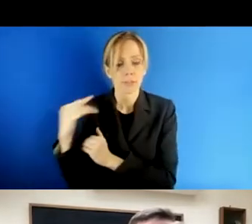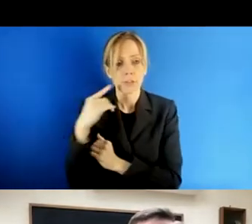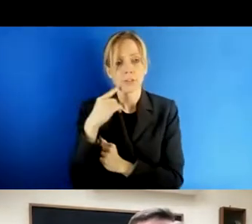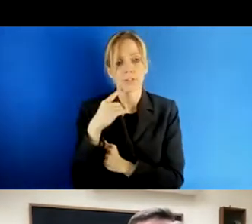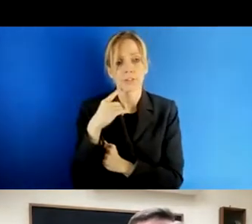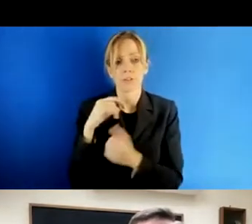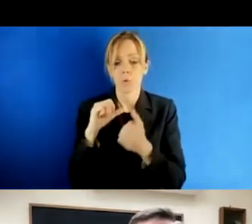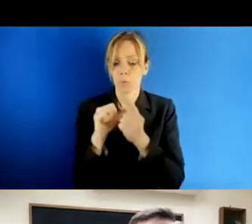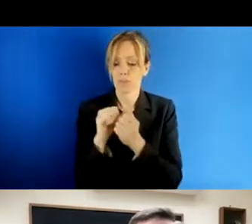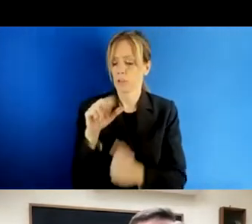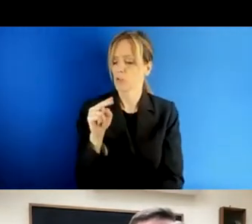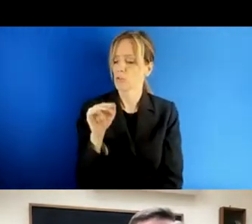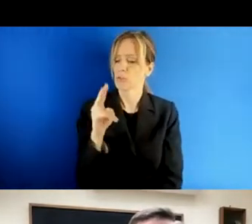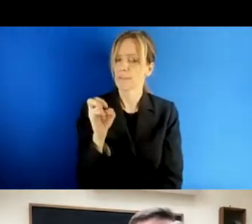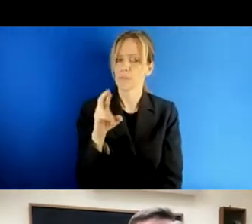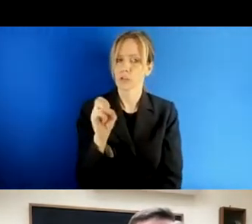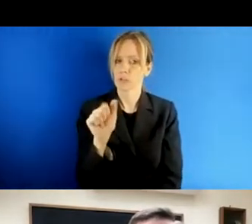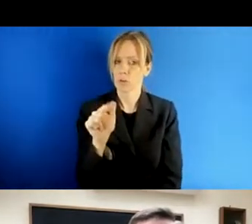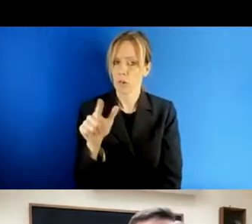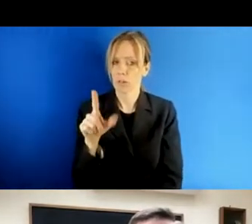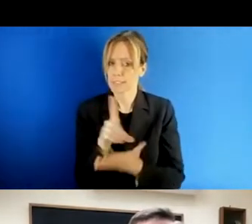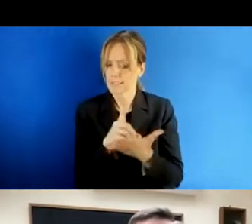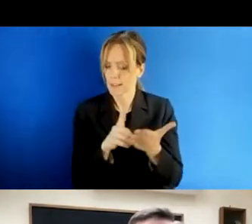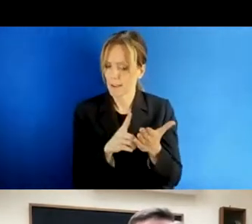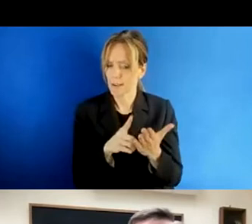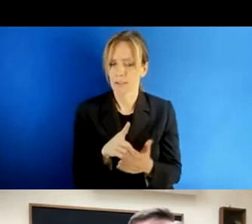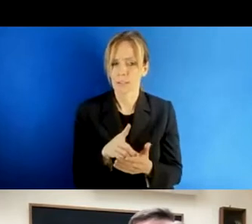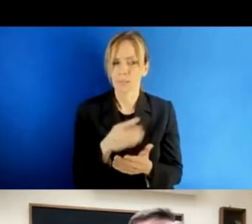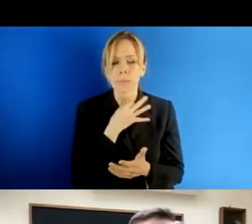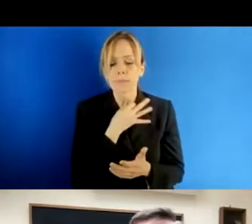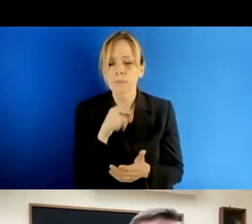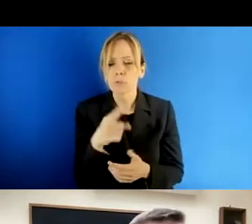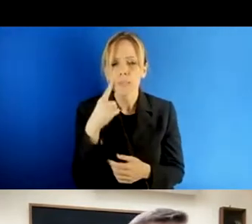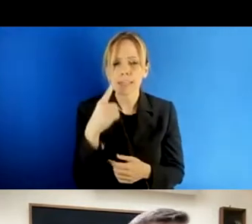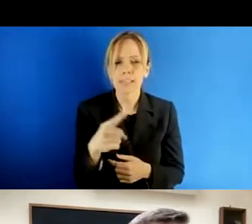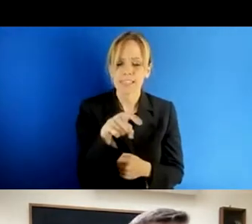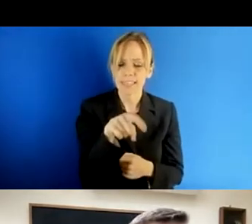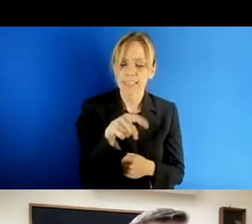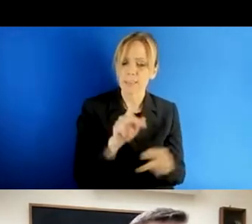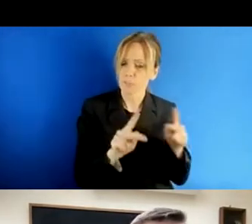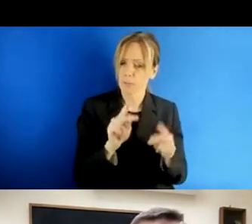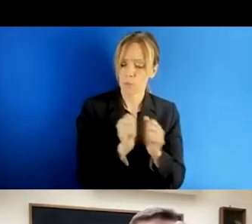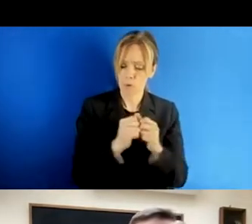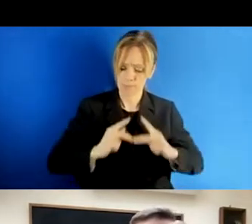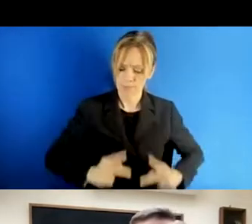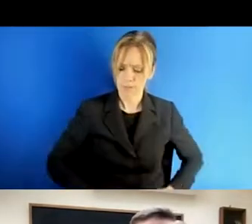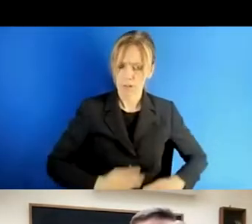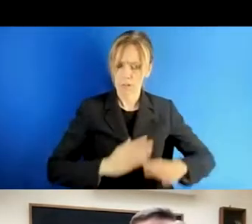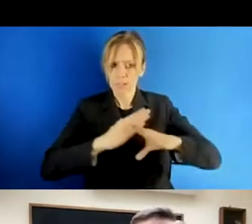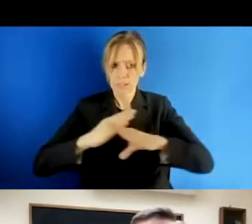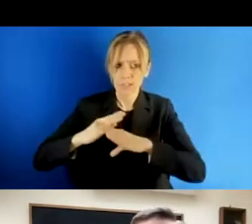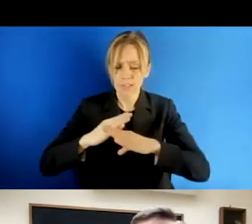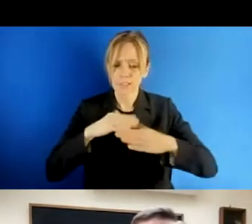presents? Do you think that the needs of people with physical access issues and around the physical built world are